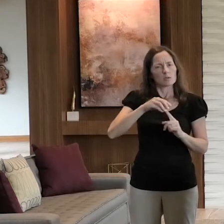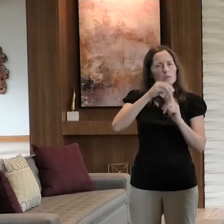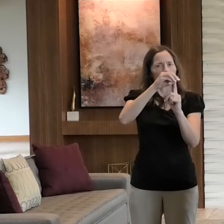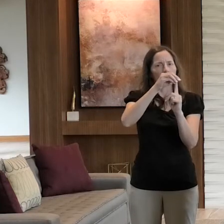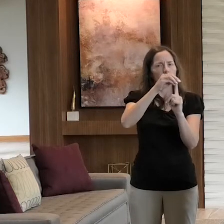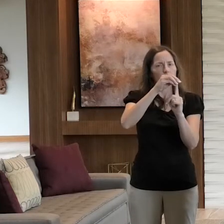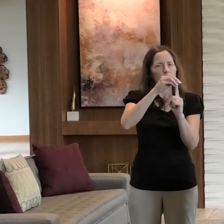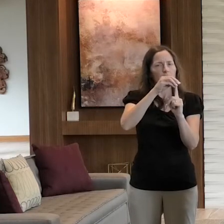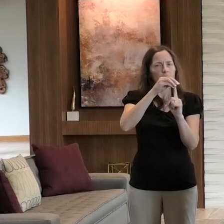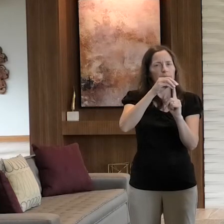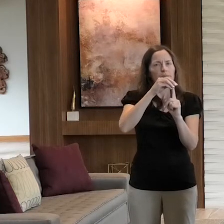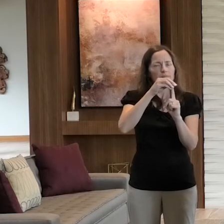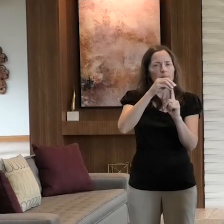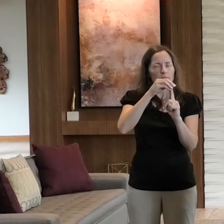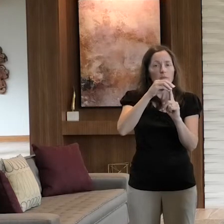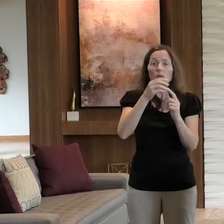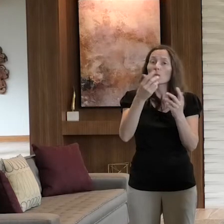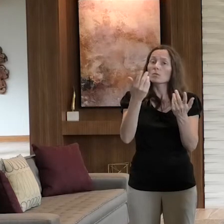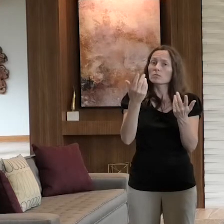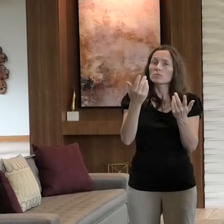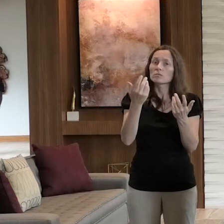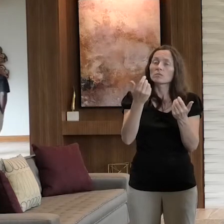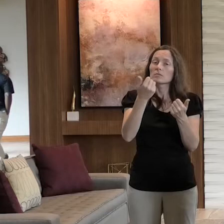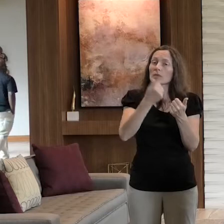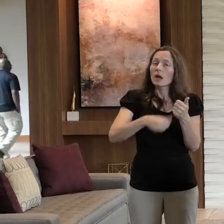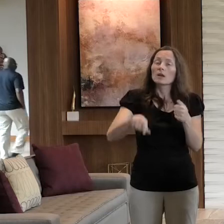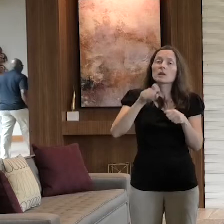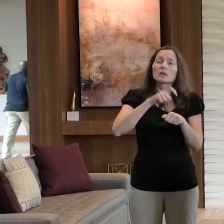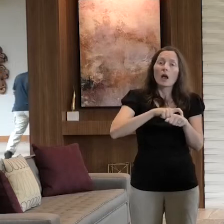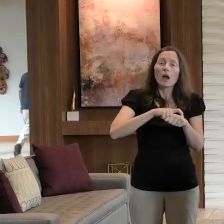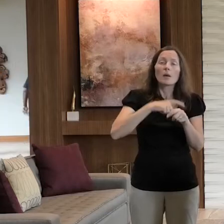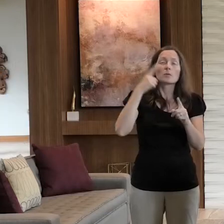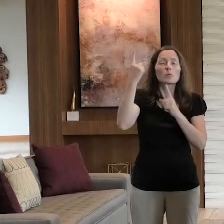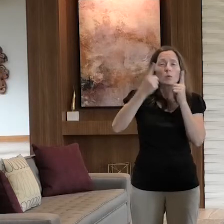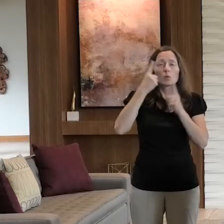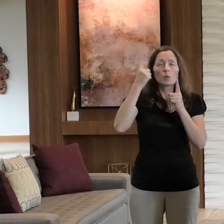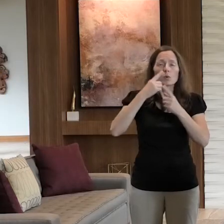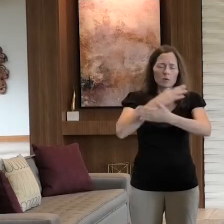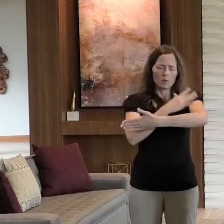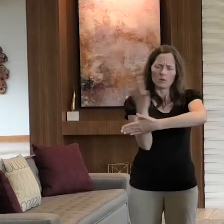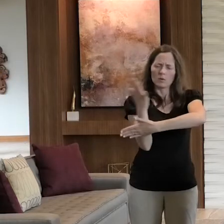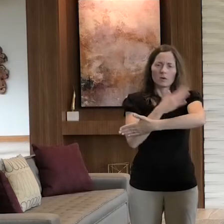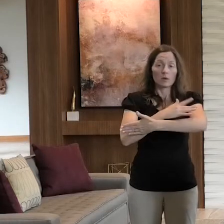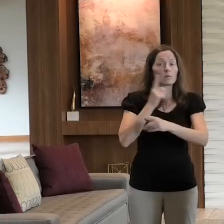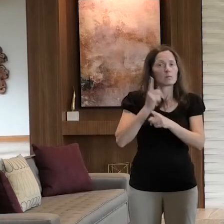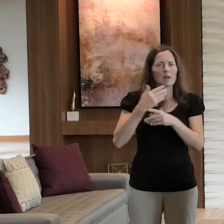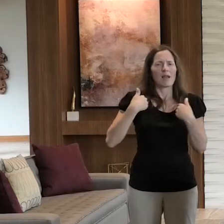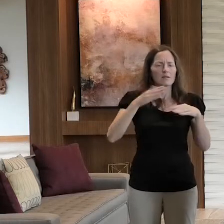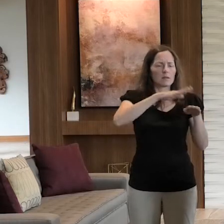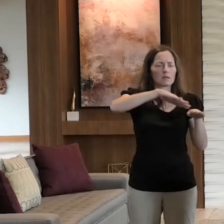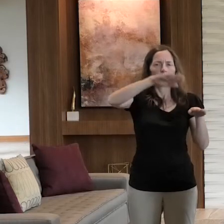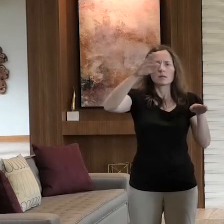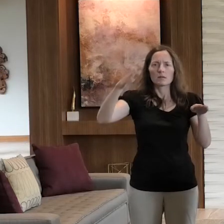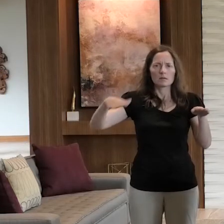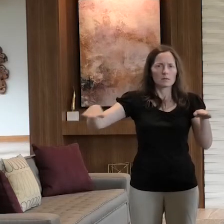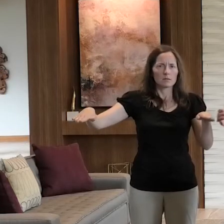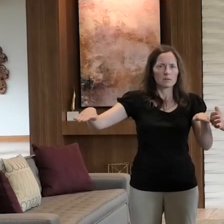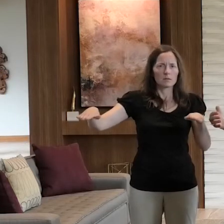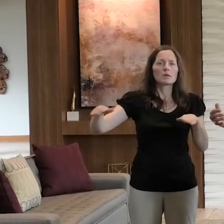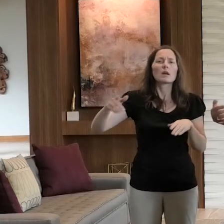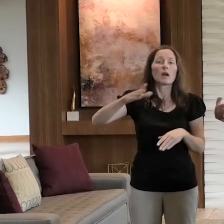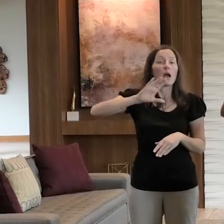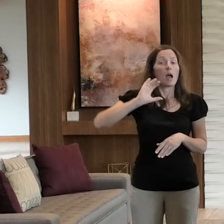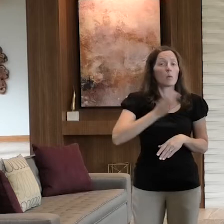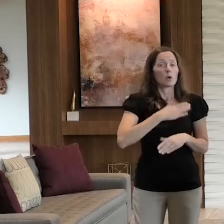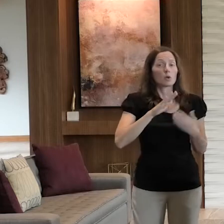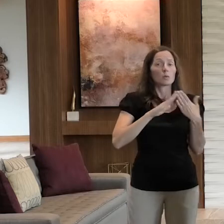is that anytime you talk about distribution, there's a bell curve, and we are a community that wants